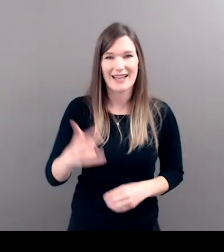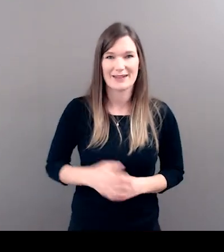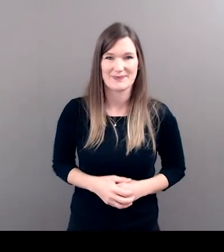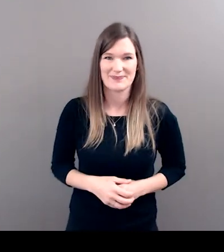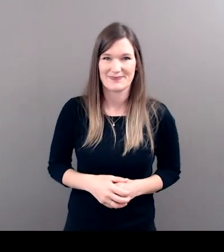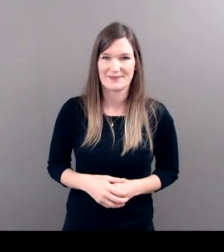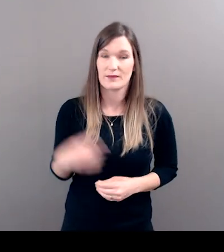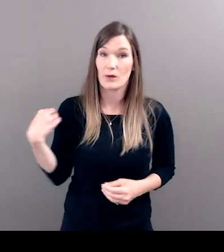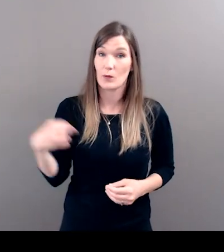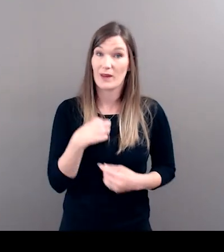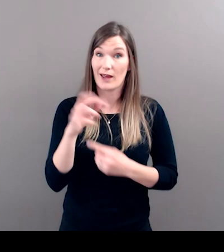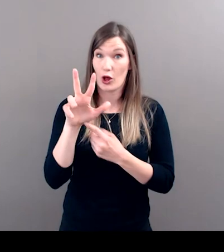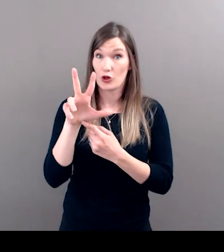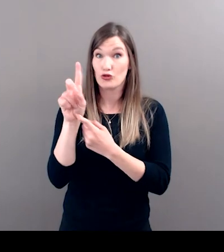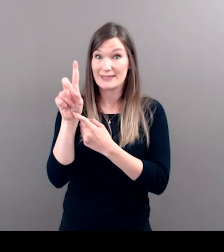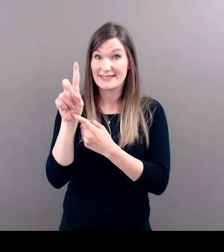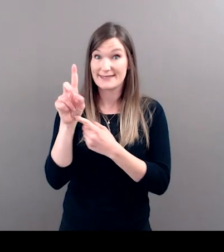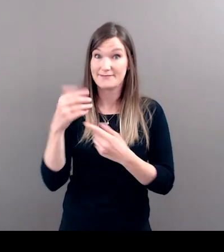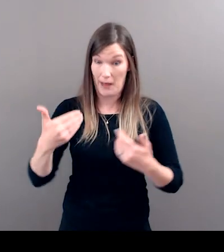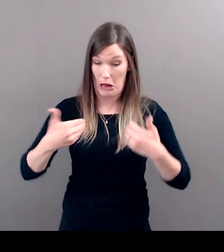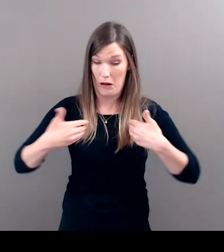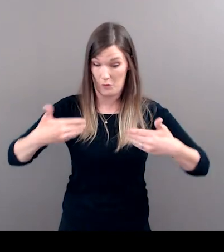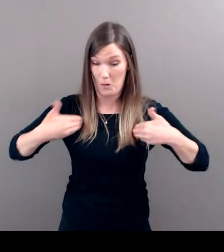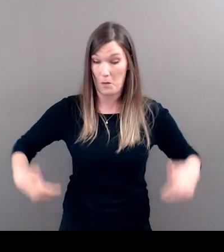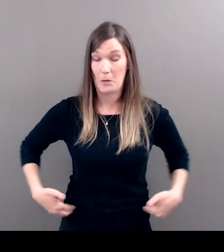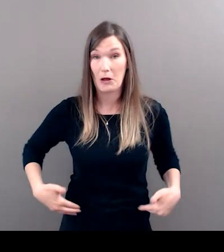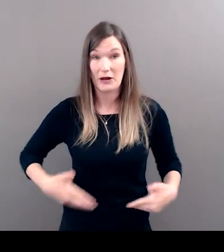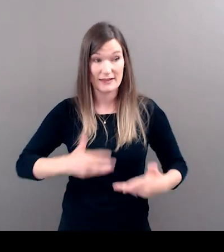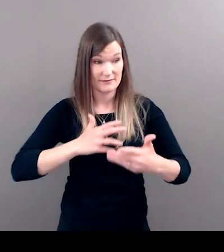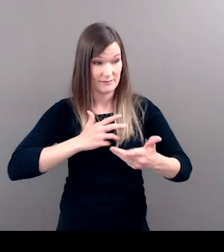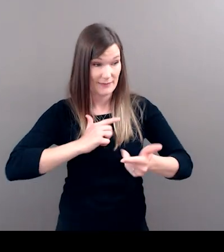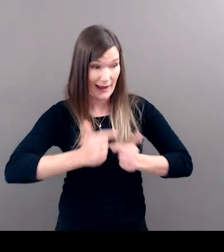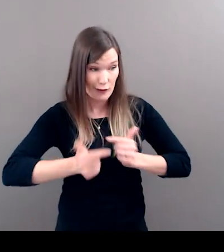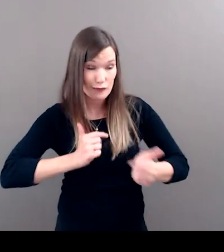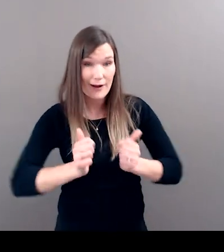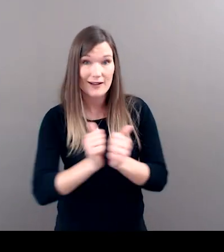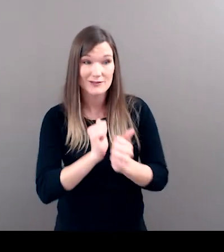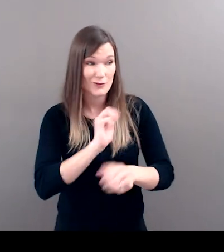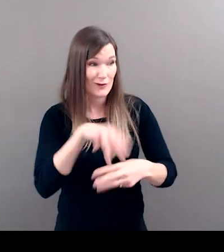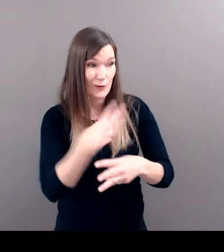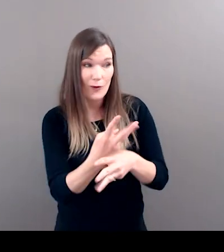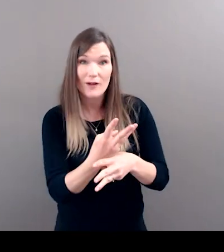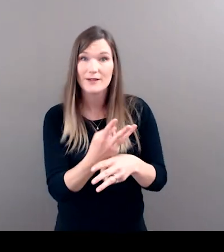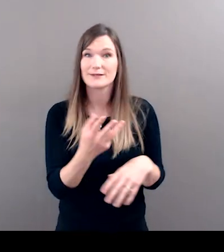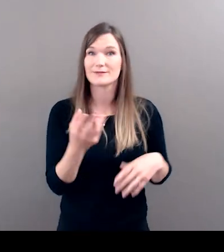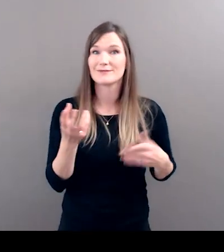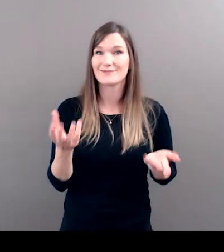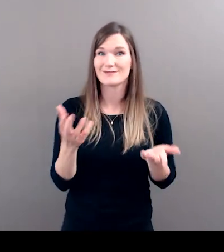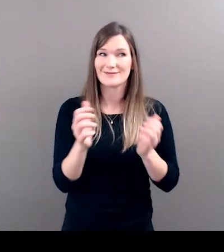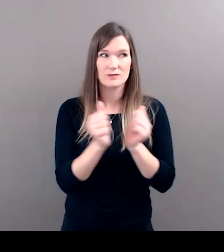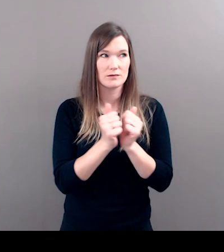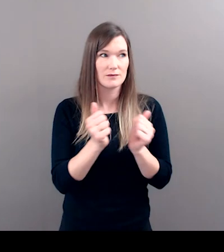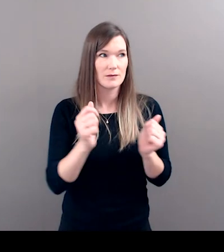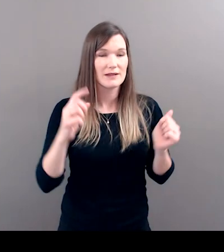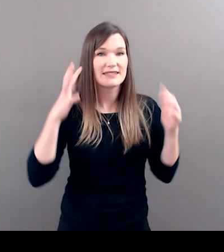body that interacts with the world. We interact with sound, sight, smell,